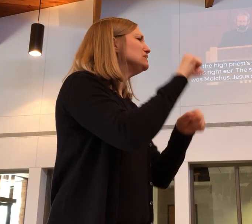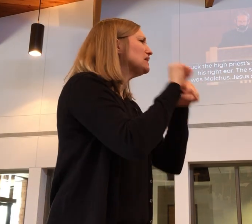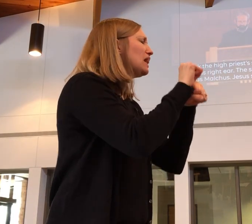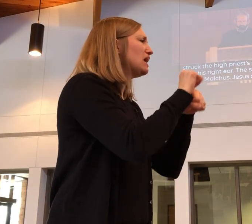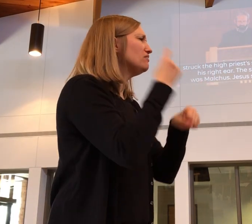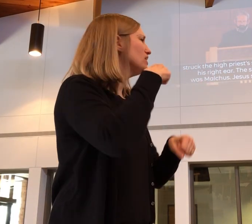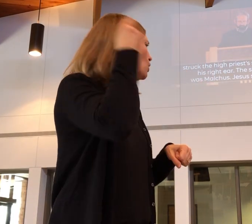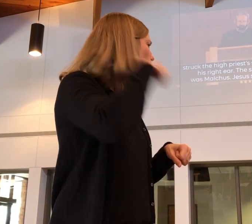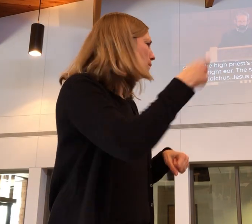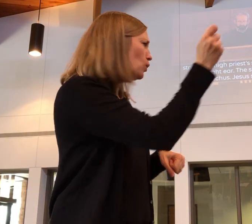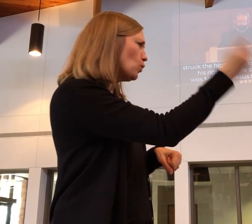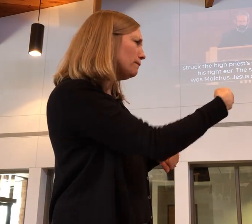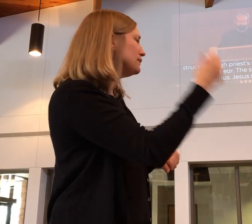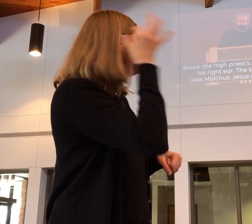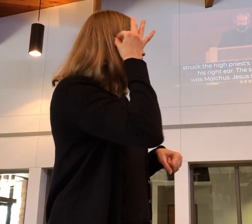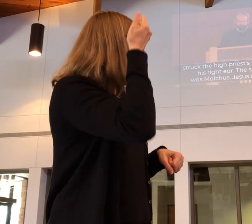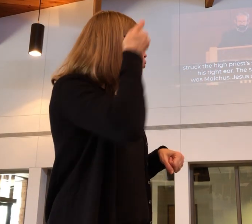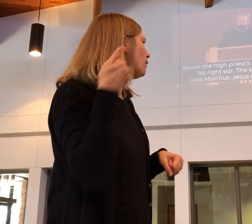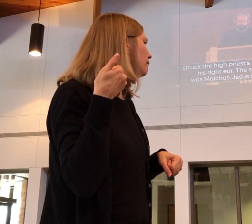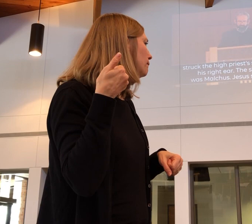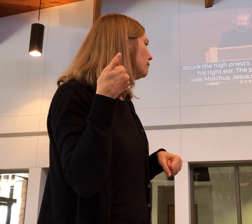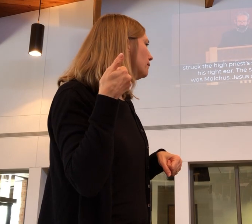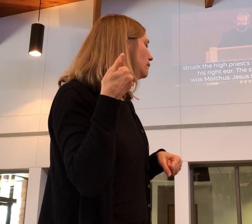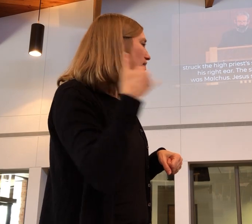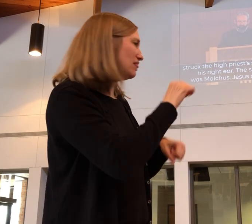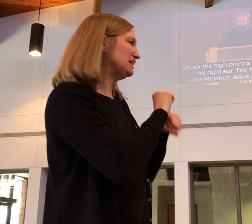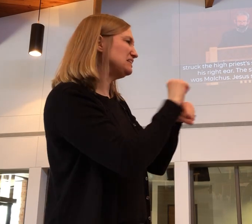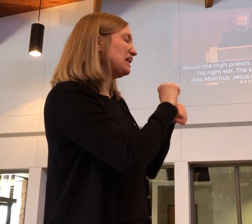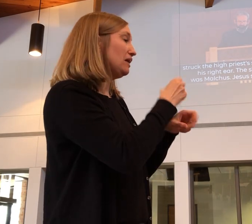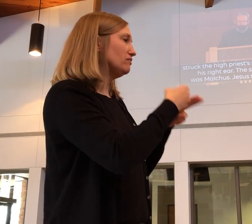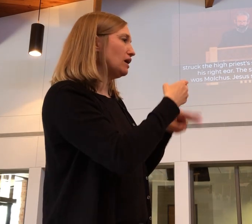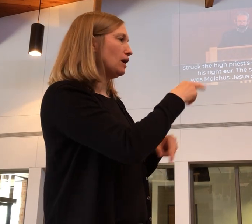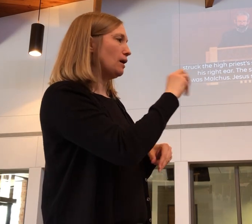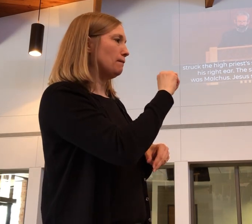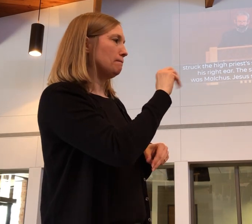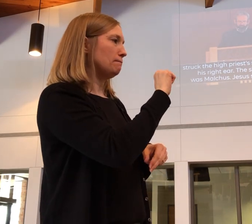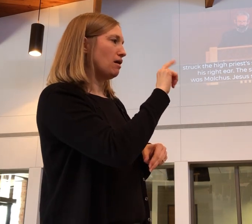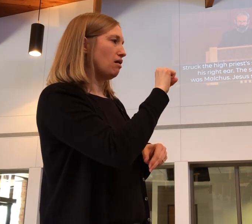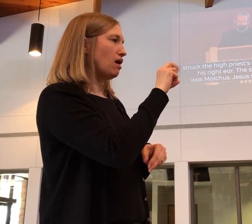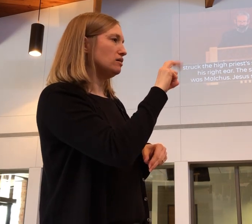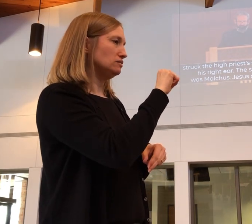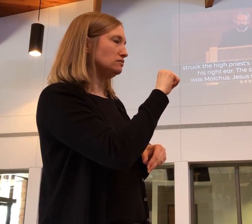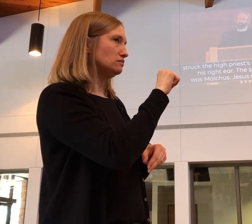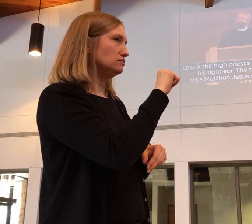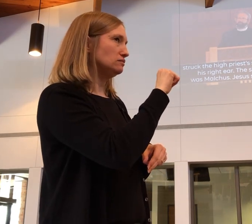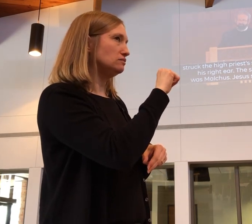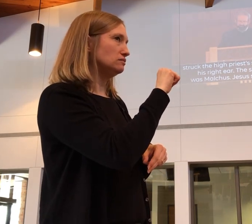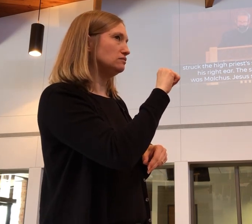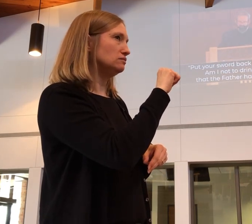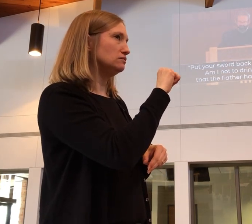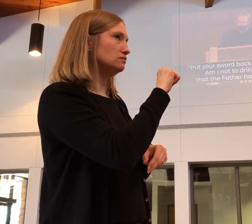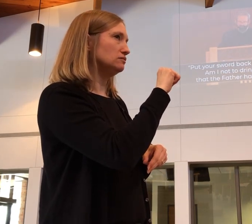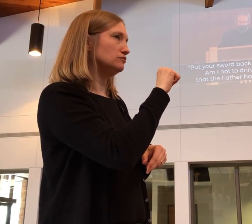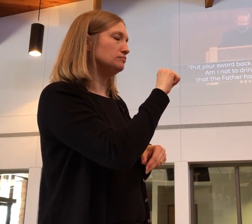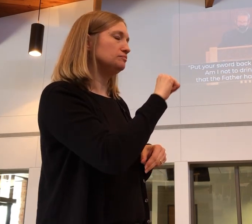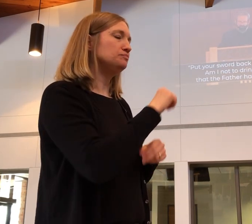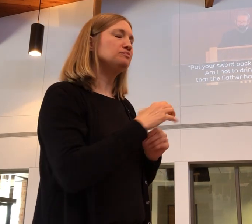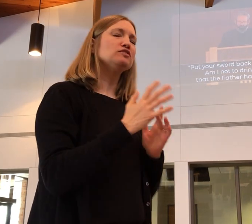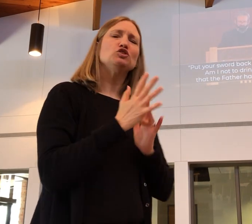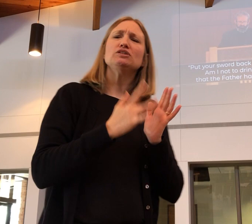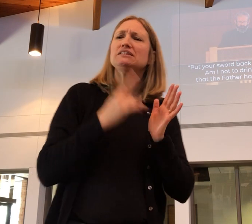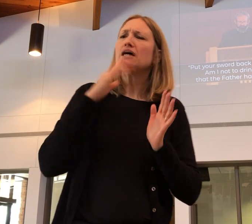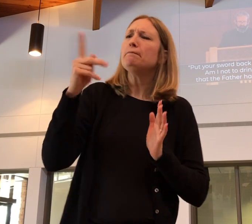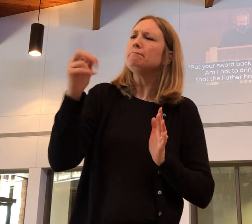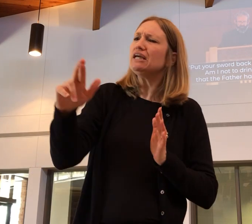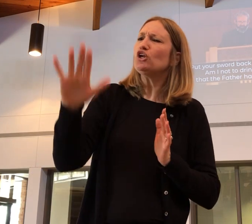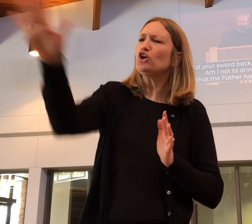ear. The slave's name was Malchus. Jesus said to Peter, "Put